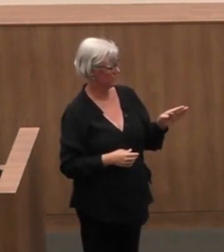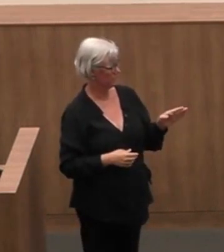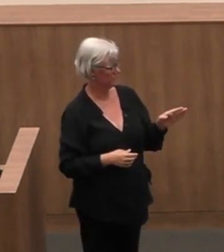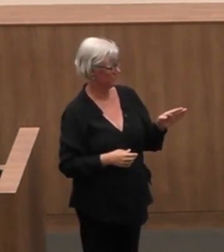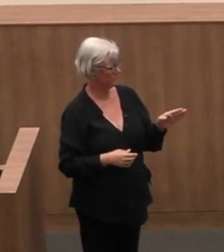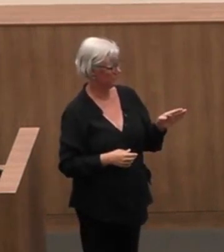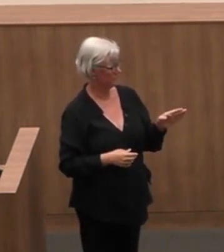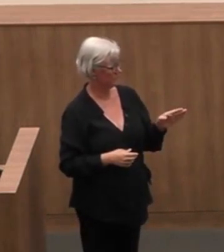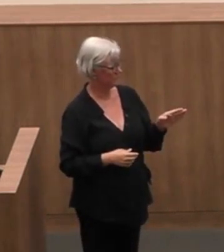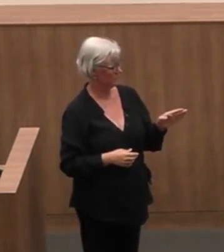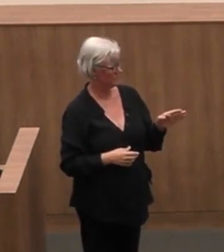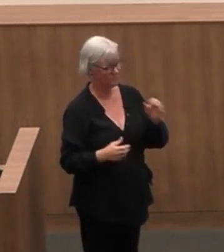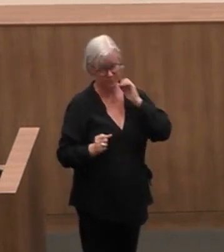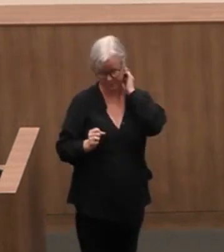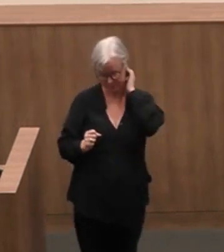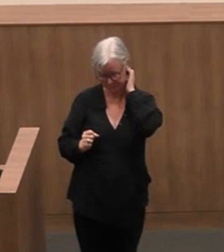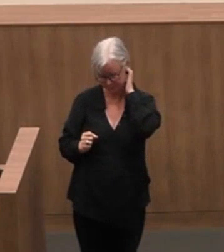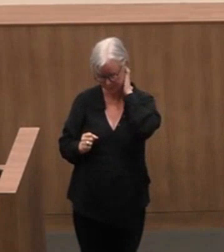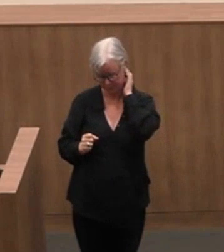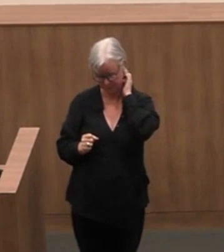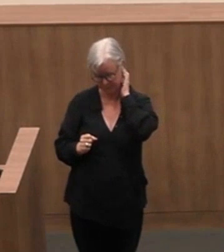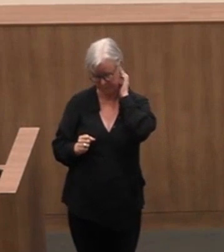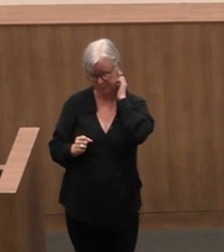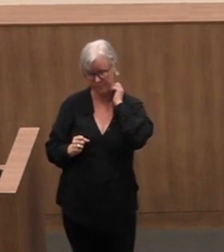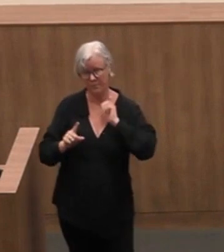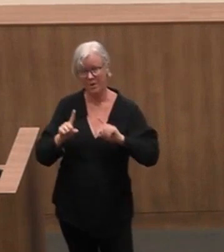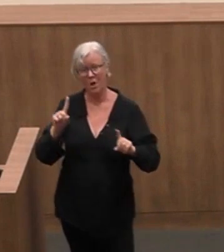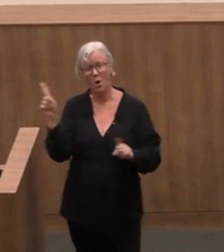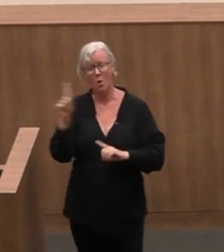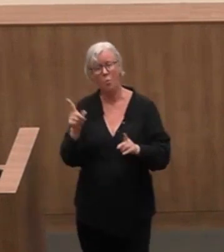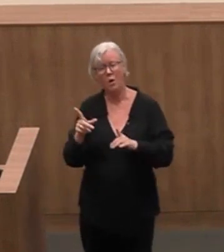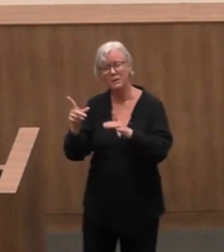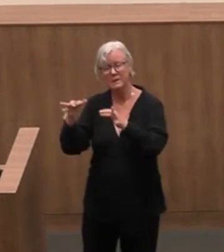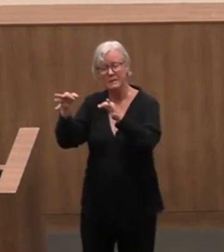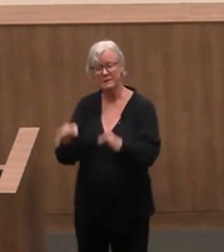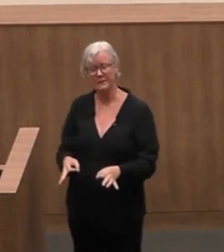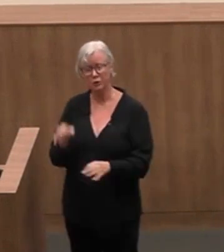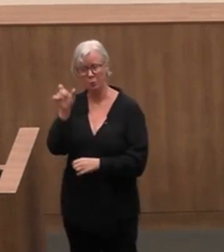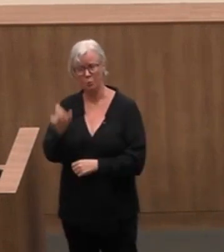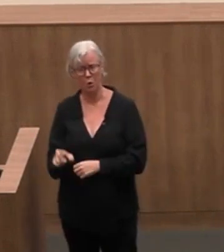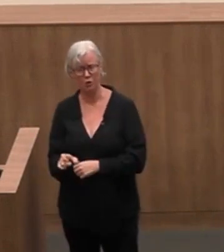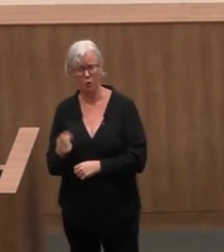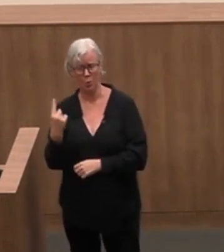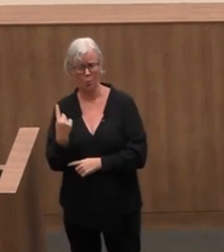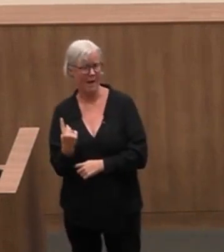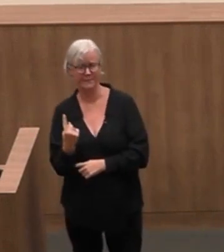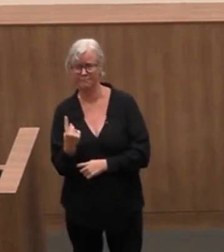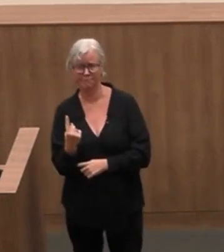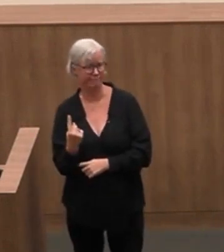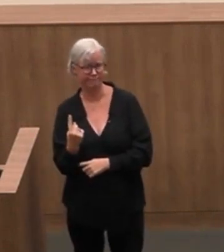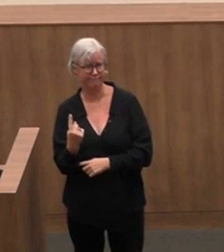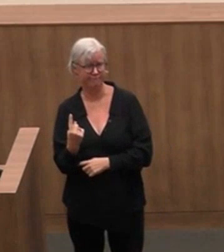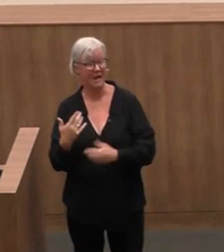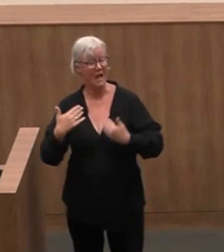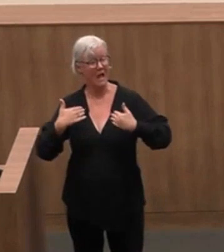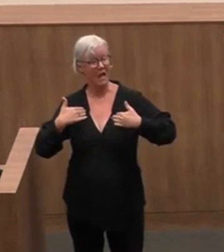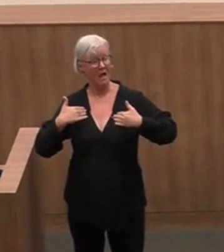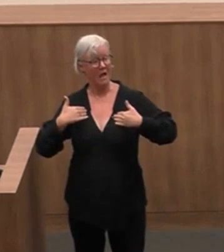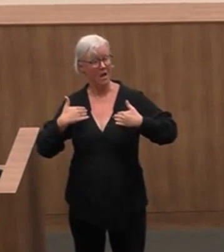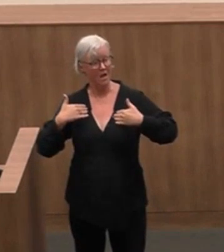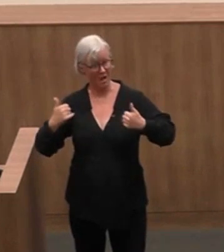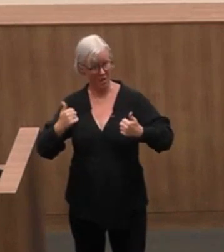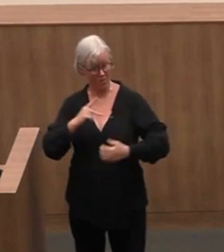around what a decision supporter is, and it's not just one person. Okay, so health professionals in this kind